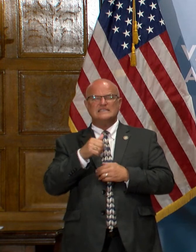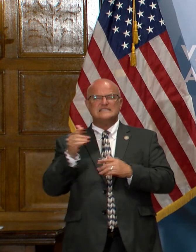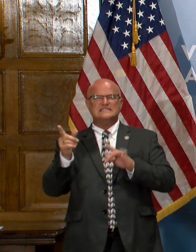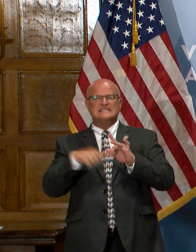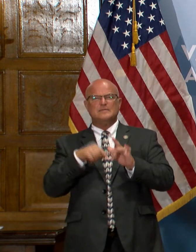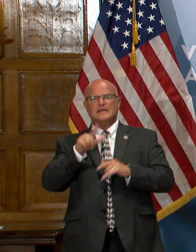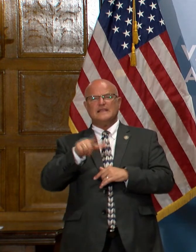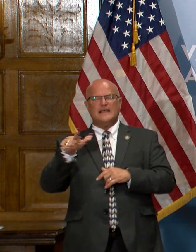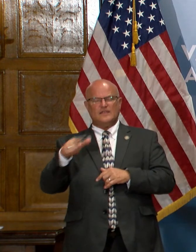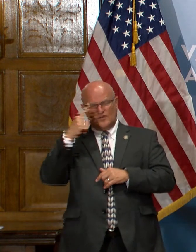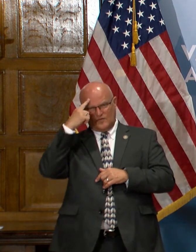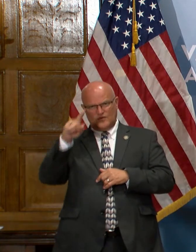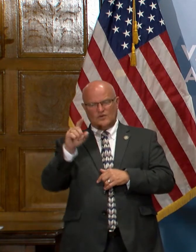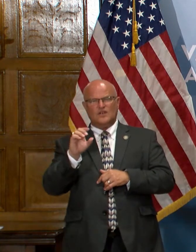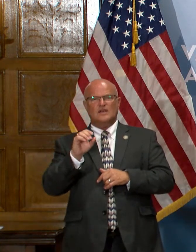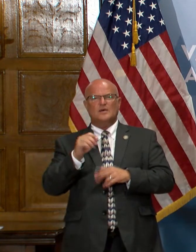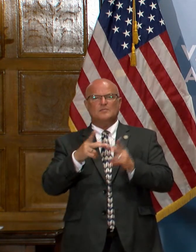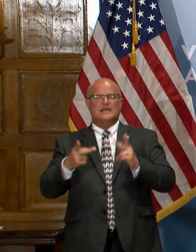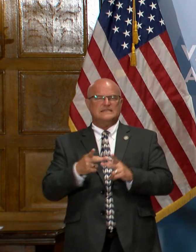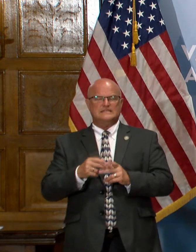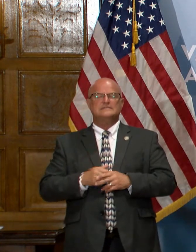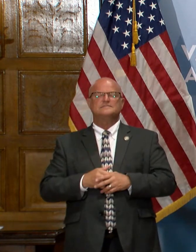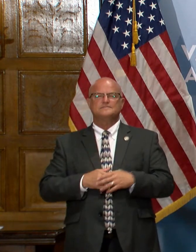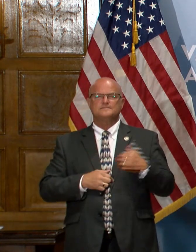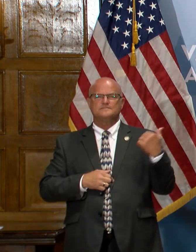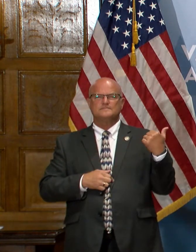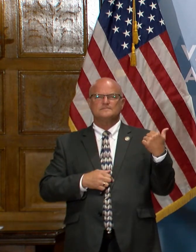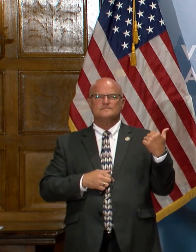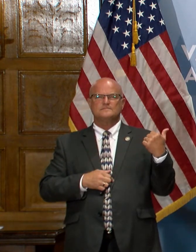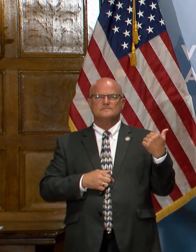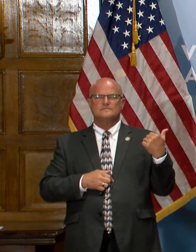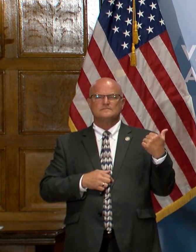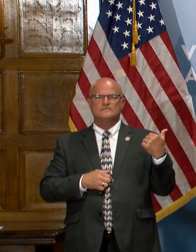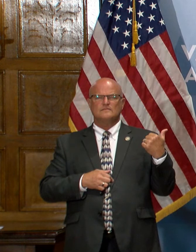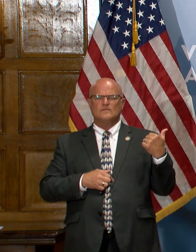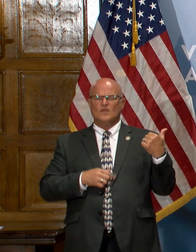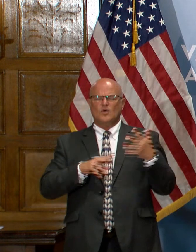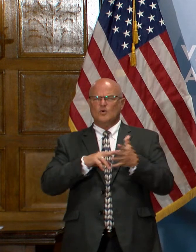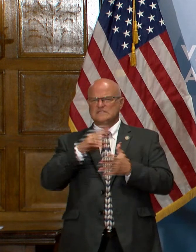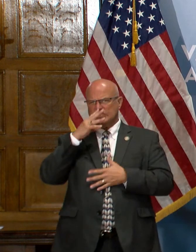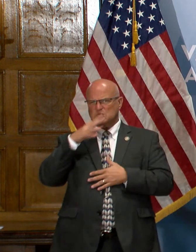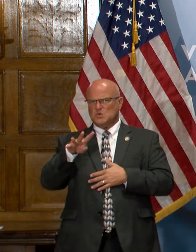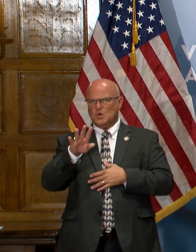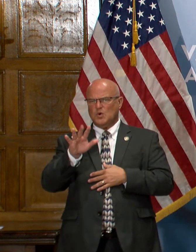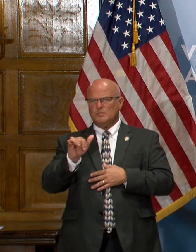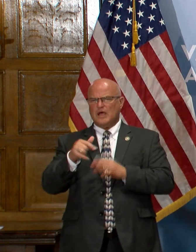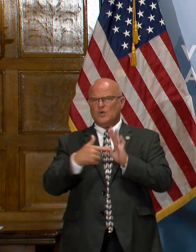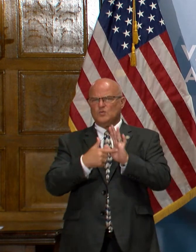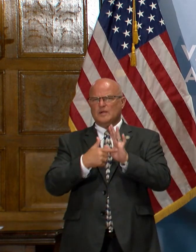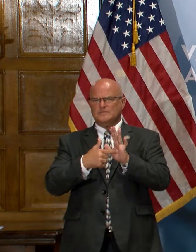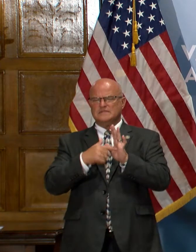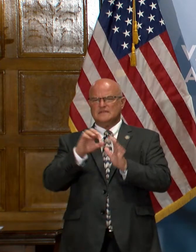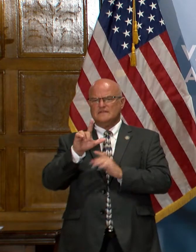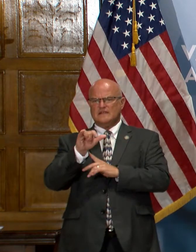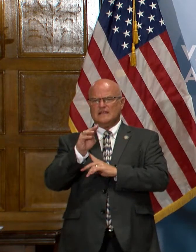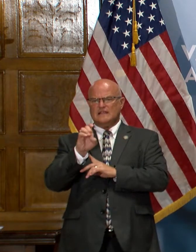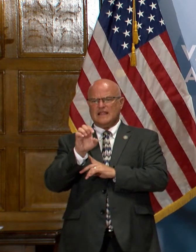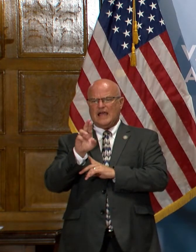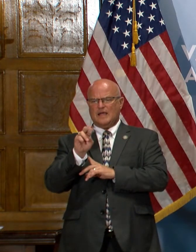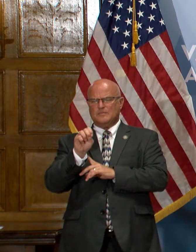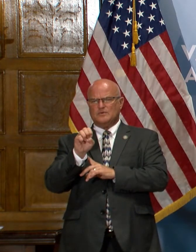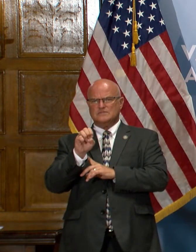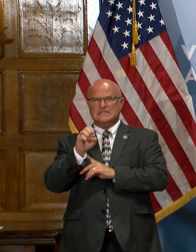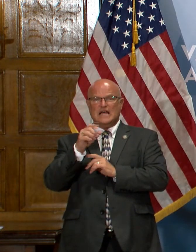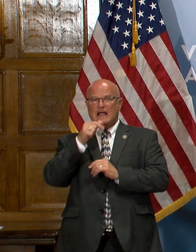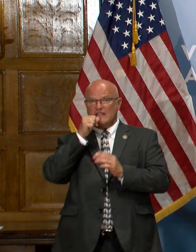landlord process for certain folks who cannot get aid? What is ignored by Representative Clyburn's